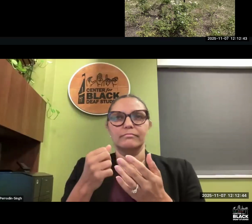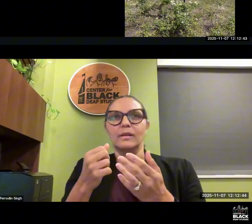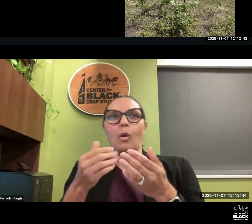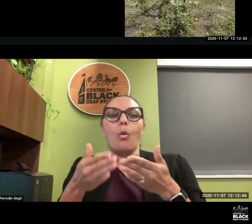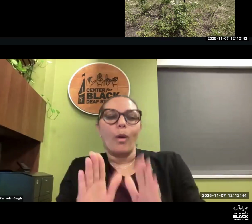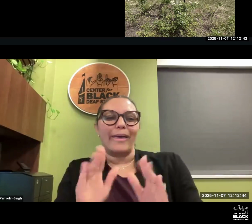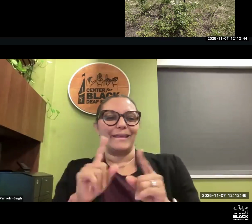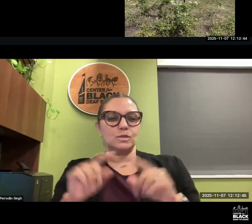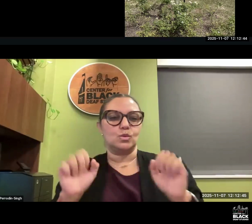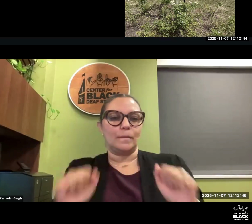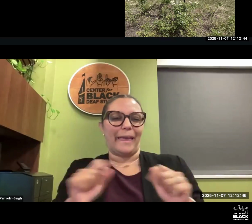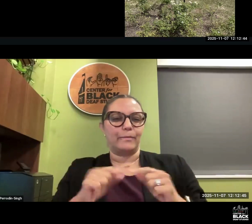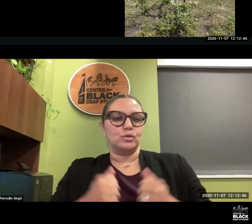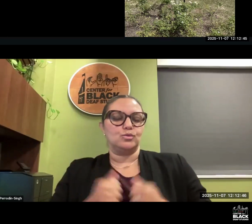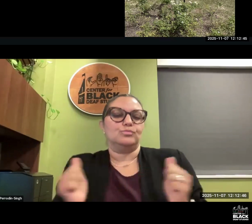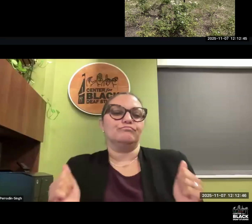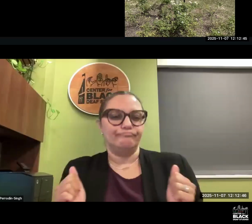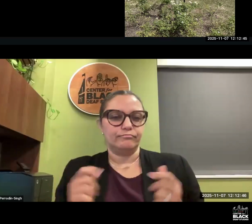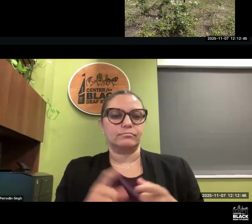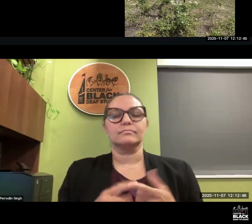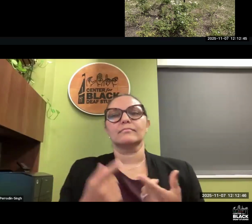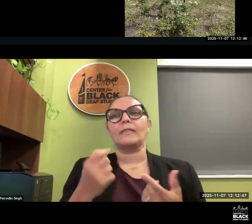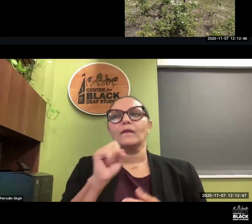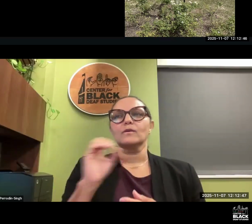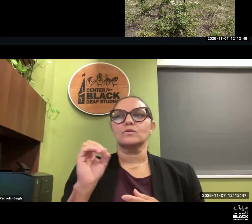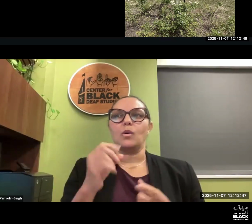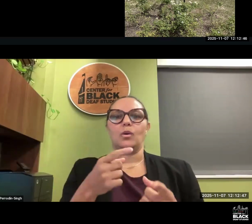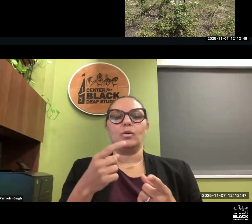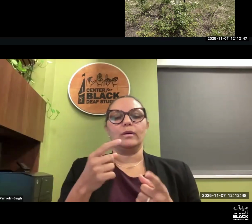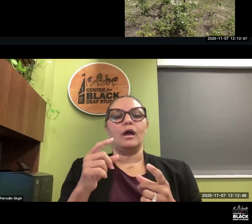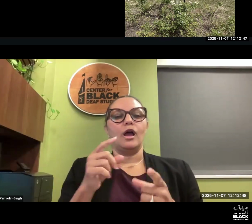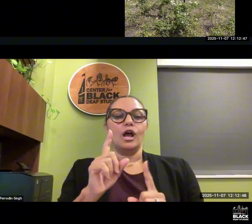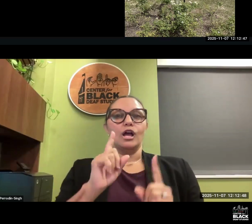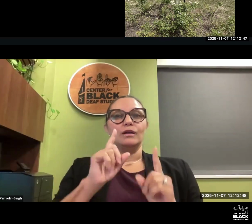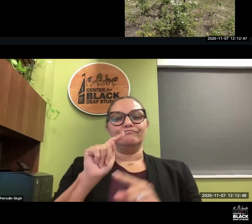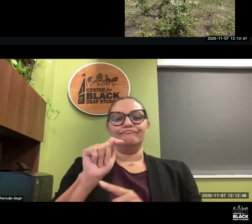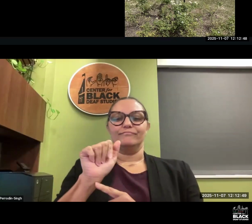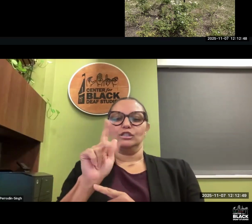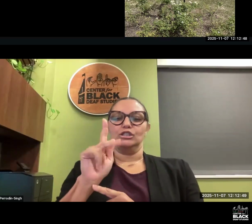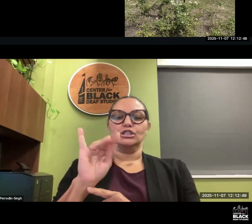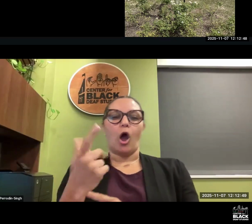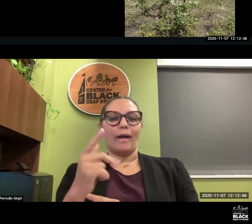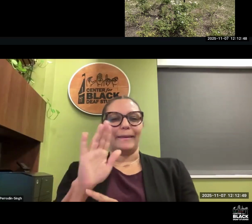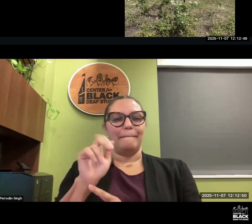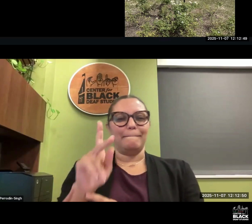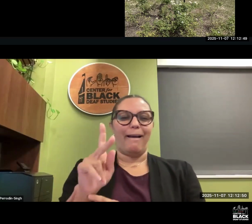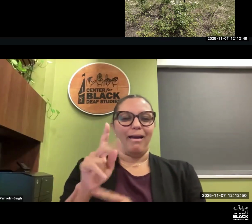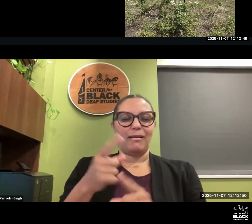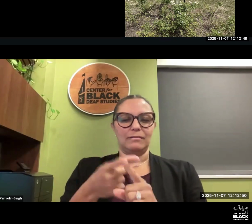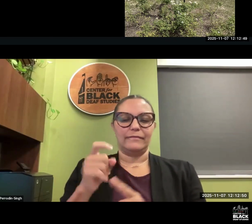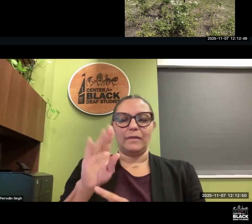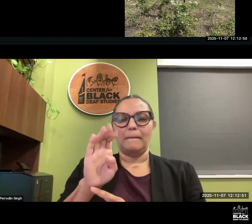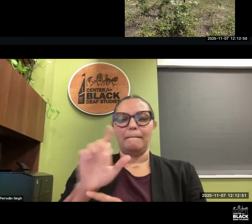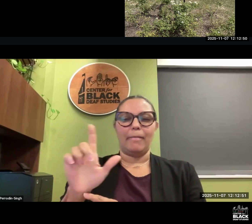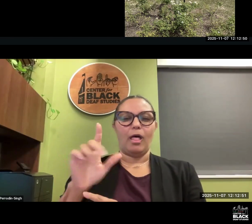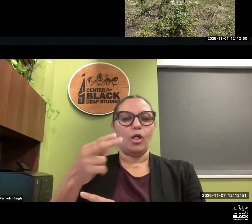So what really helped me really share my story was to really look at literature that supported my